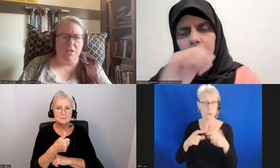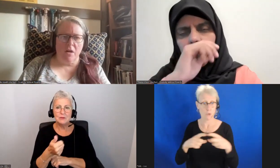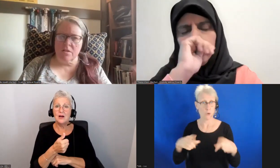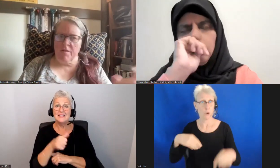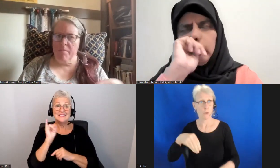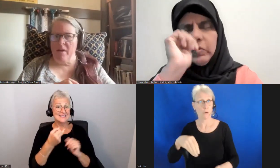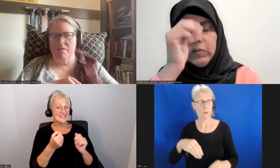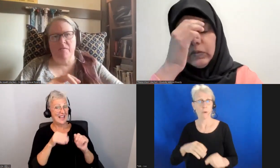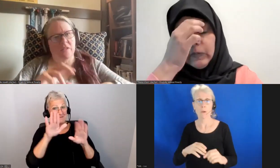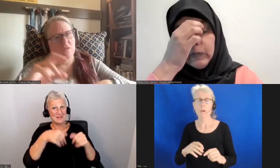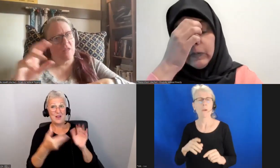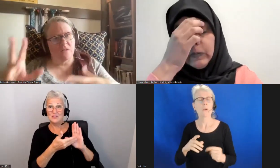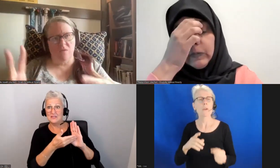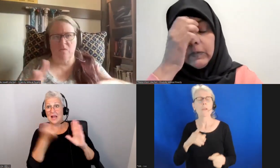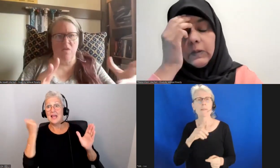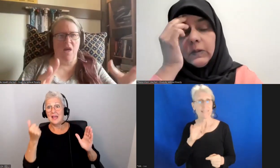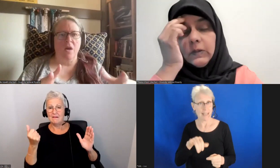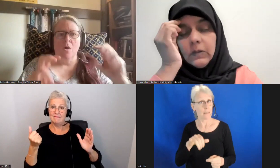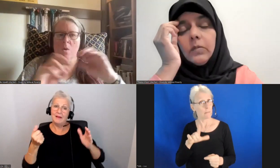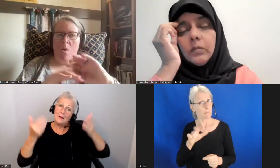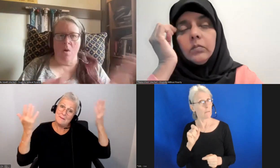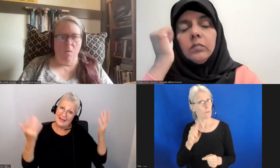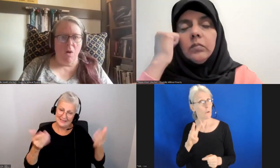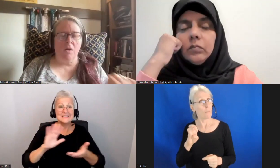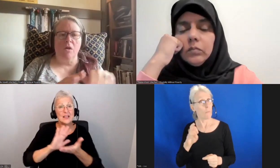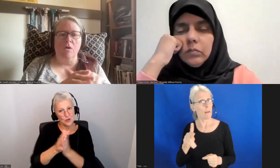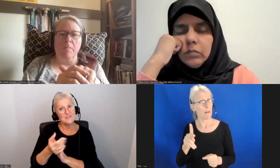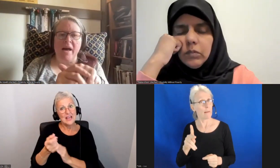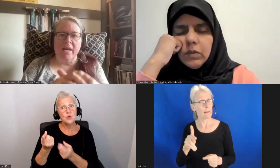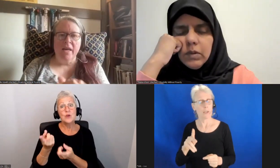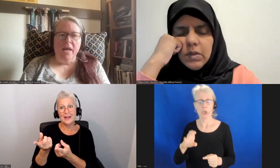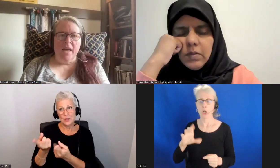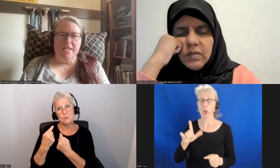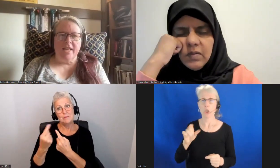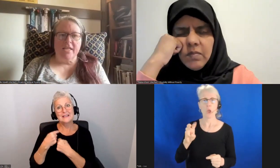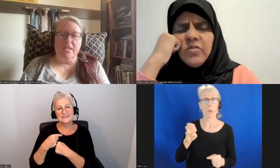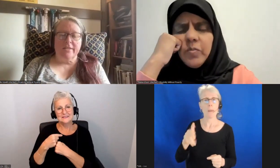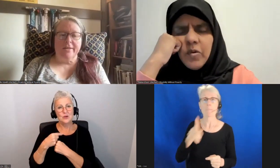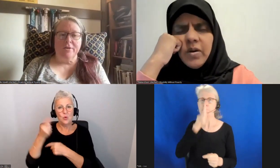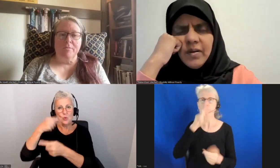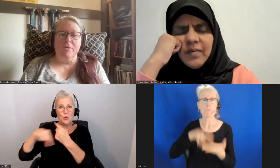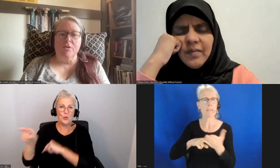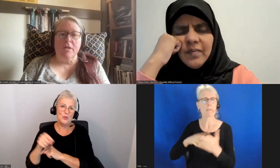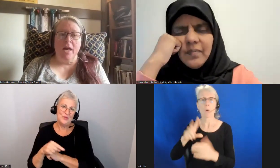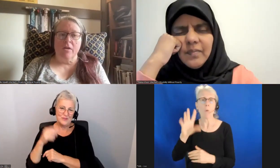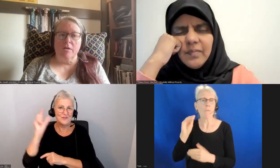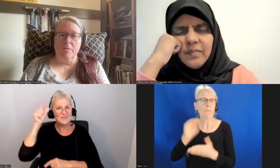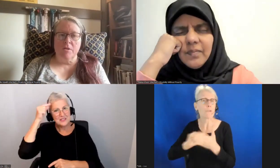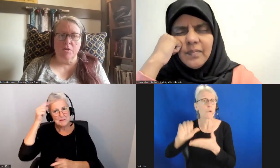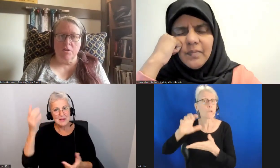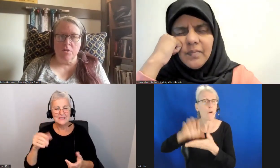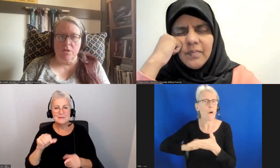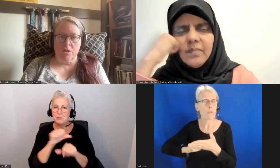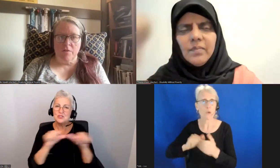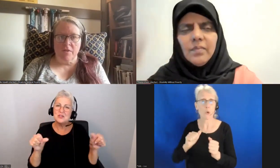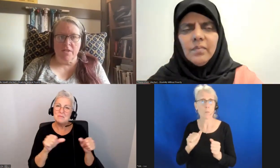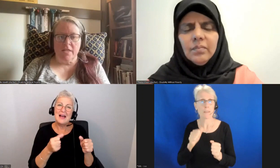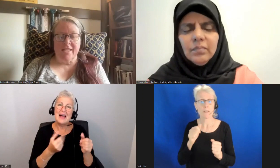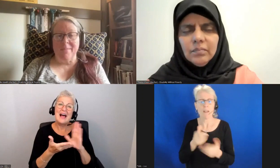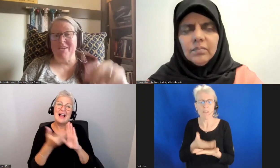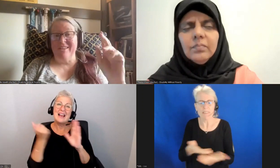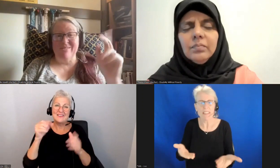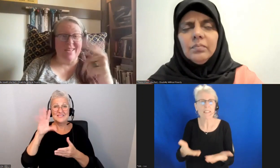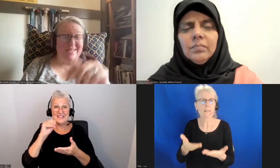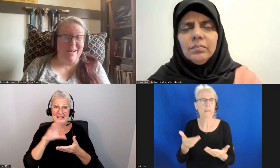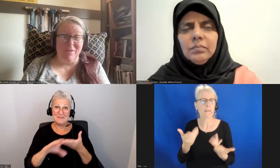take $50 off a benefit or that sort of thing. No, a clawback is things Much more. that come under goods and